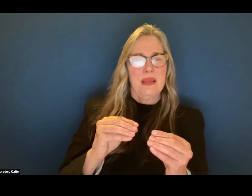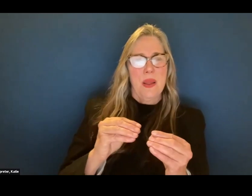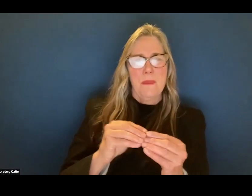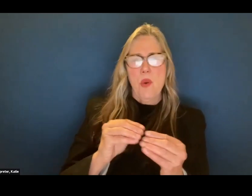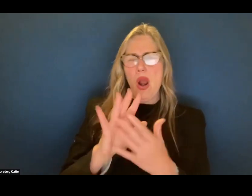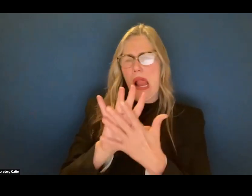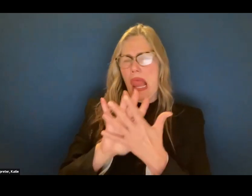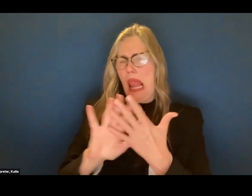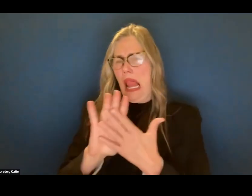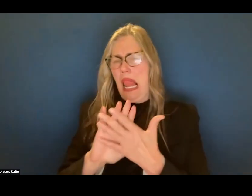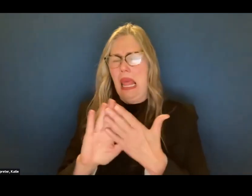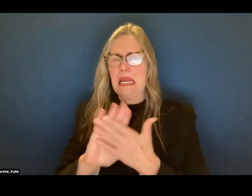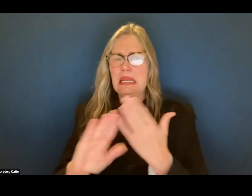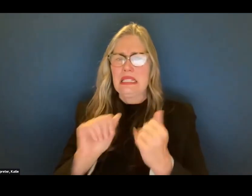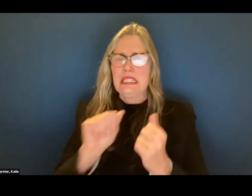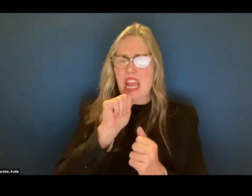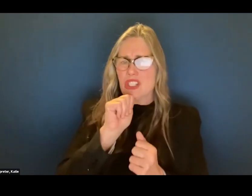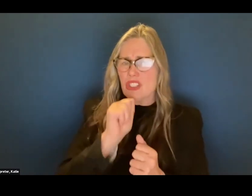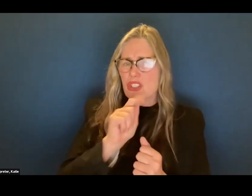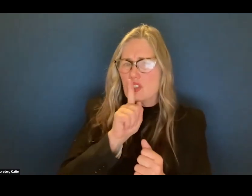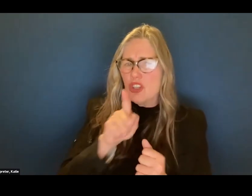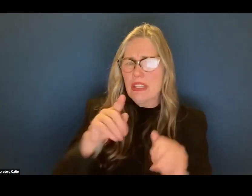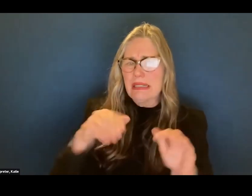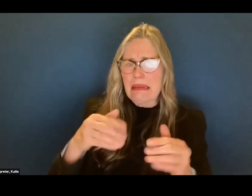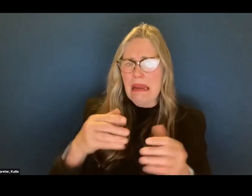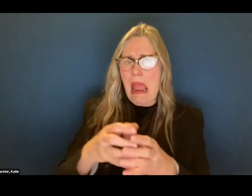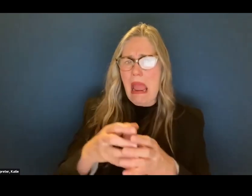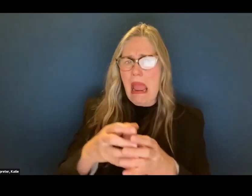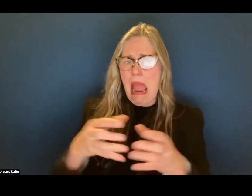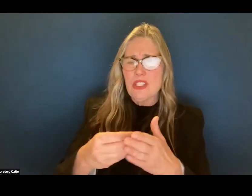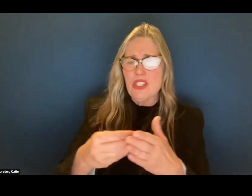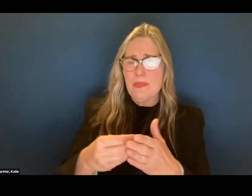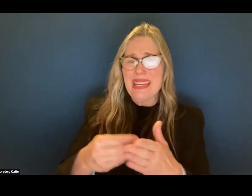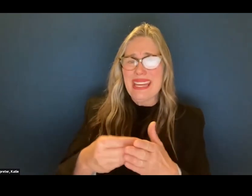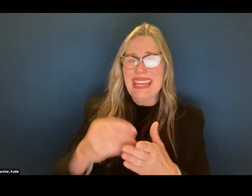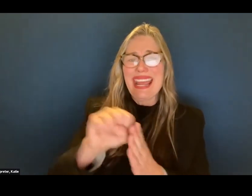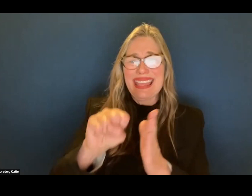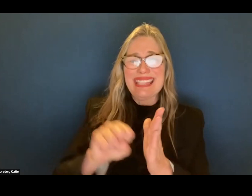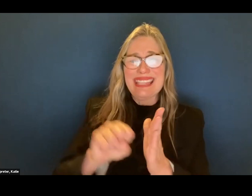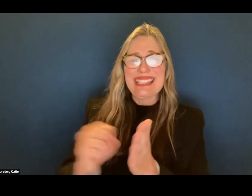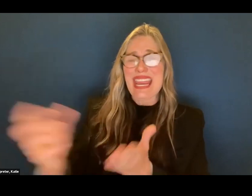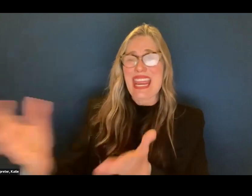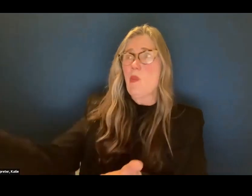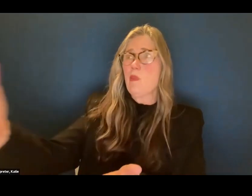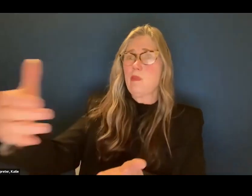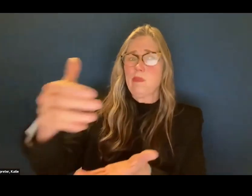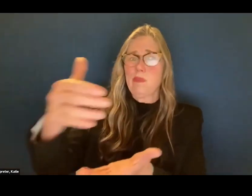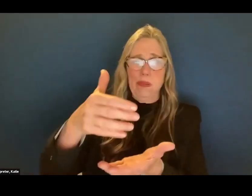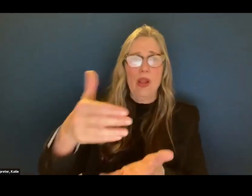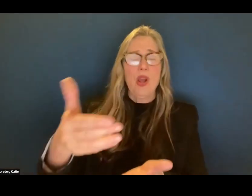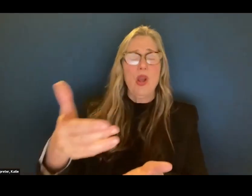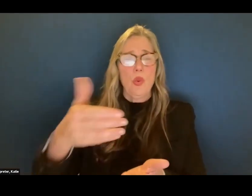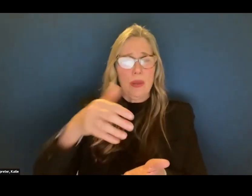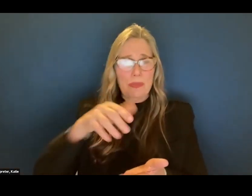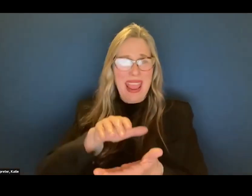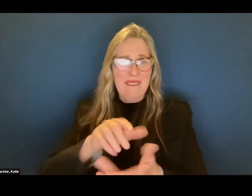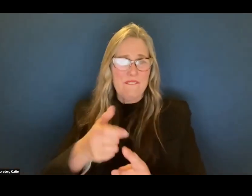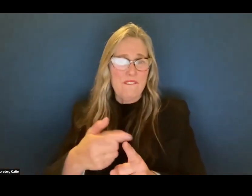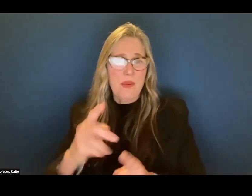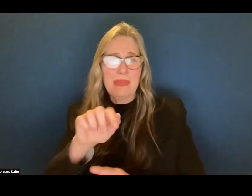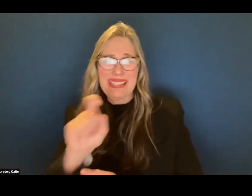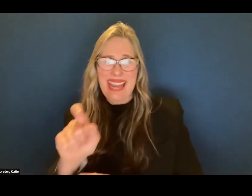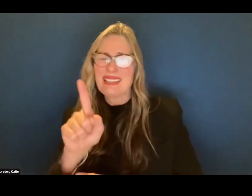gray as to understanding how much money we're actually going to have coming into the state. So that's just a tiny little wrinkle there that might have some